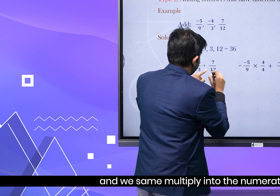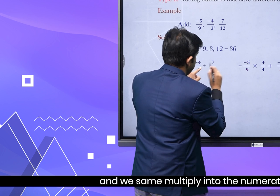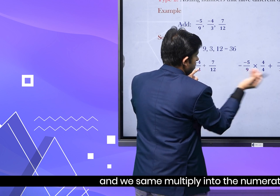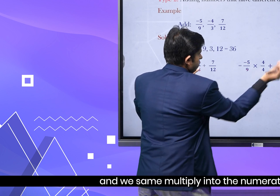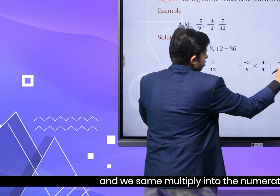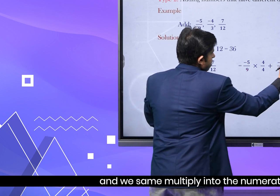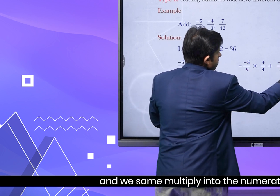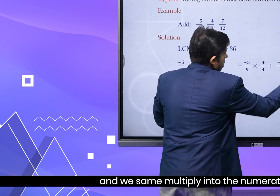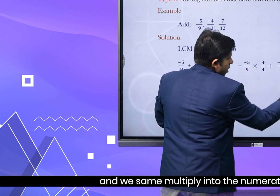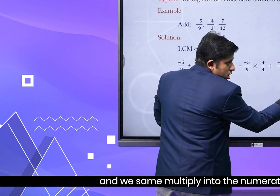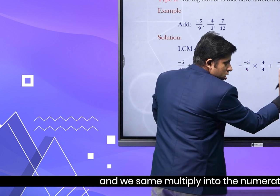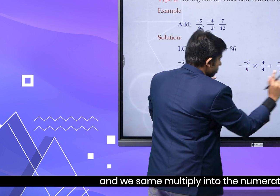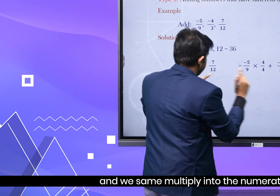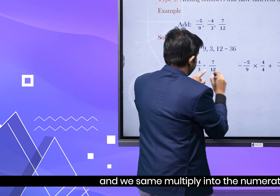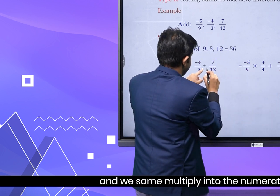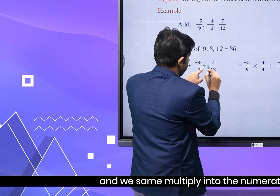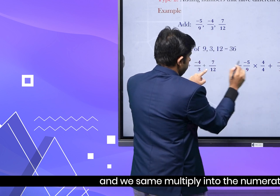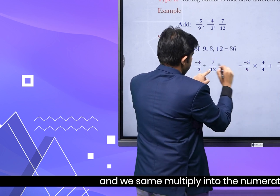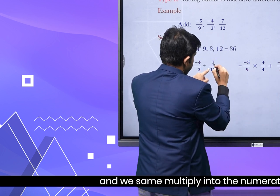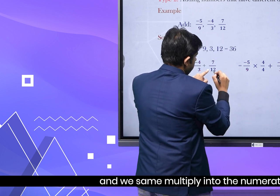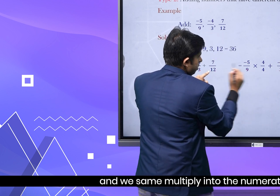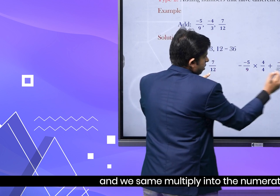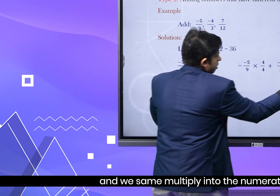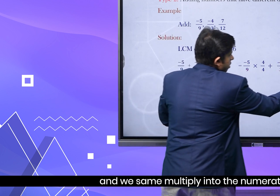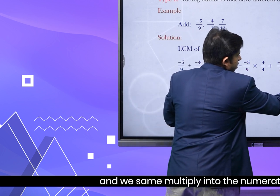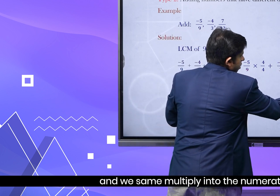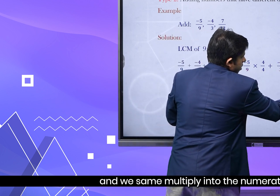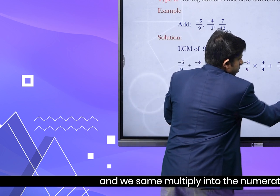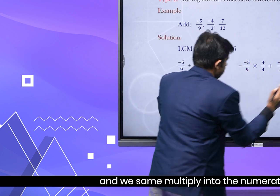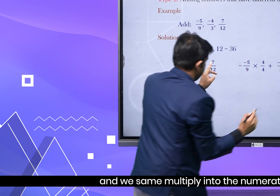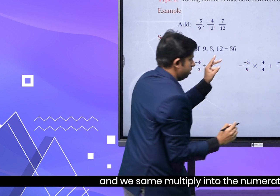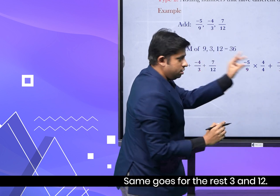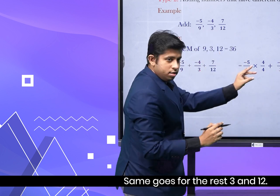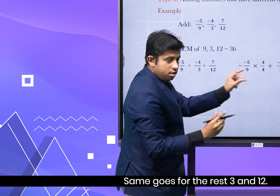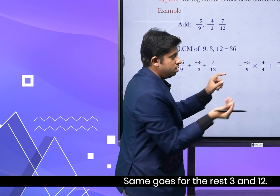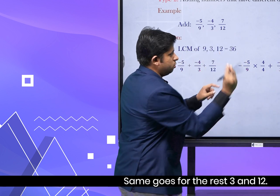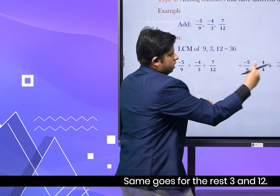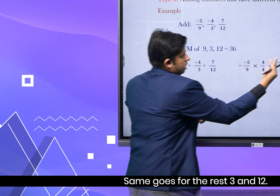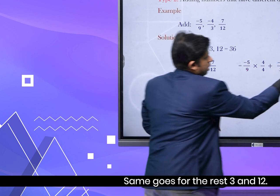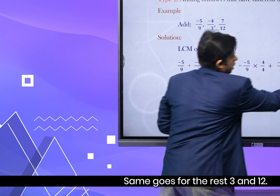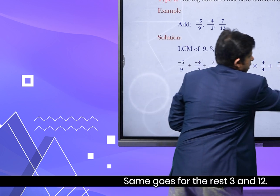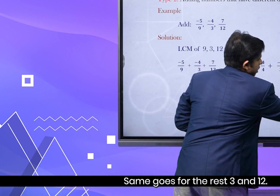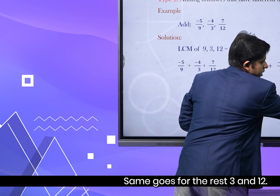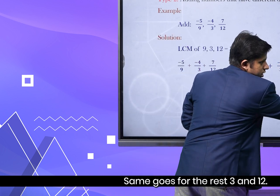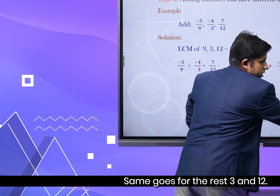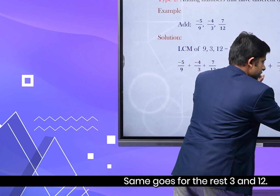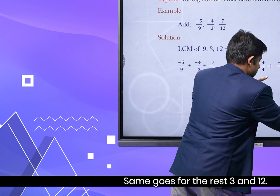we same multiply it to the numerator. Same goes for the rest. 3 and